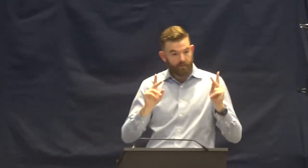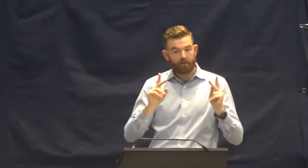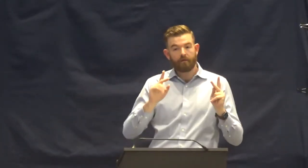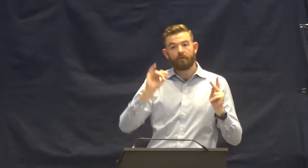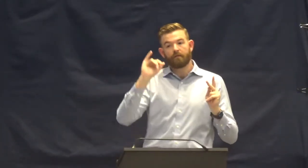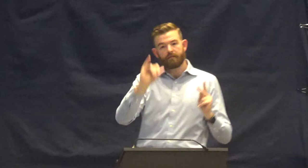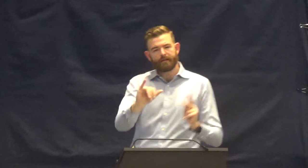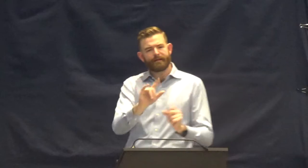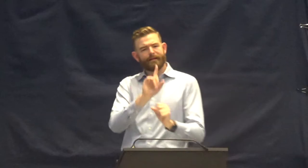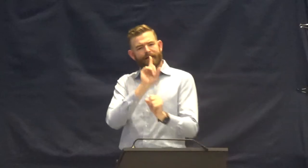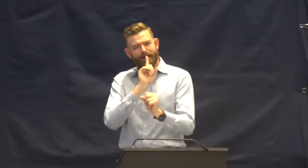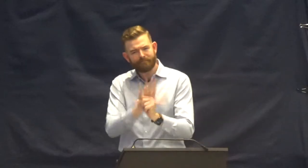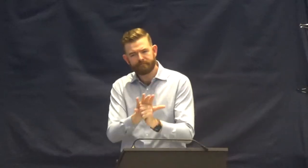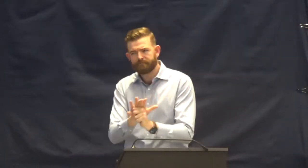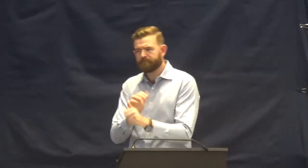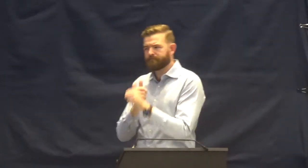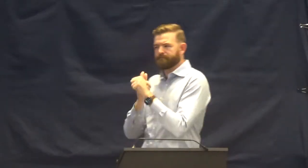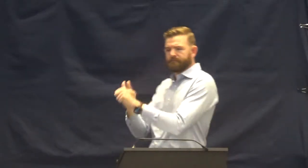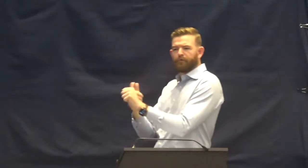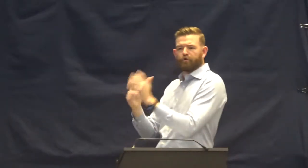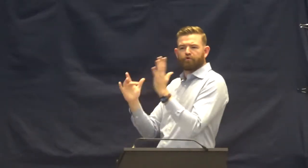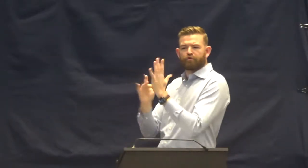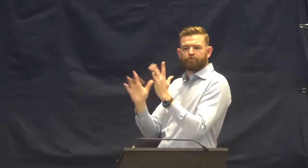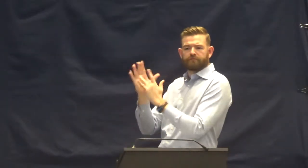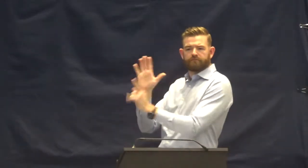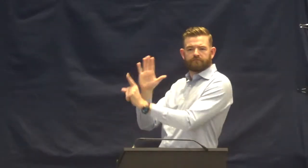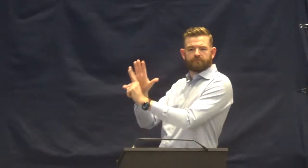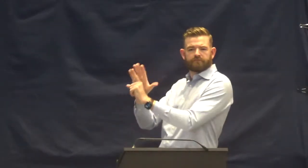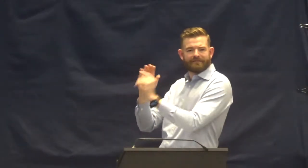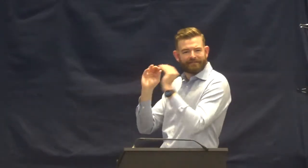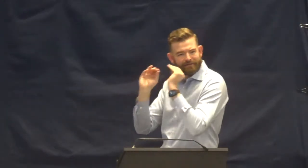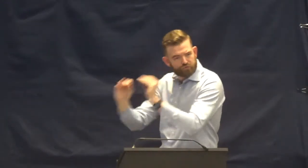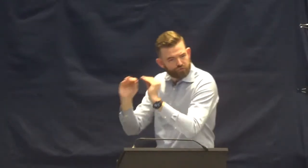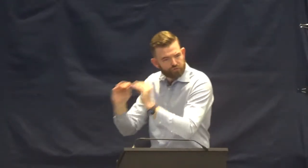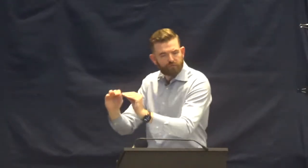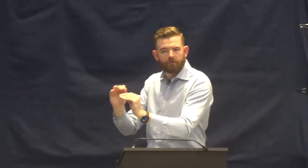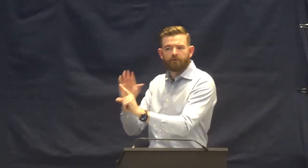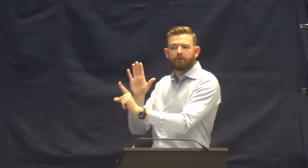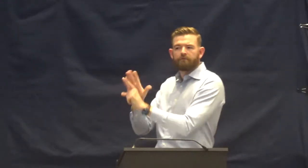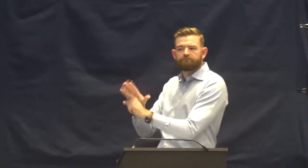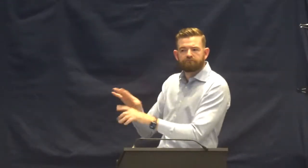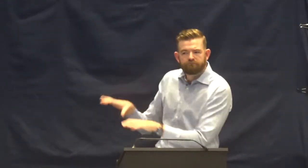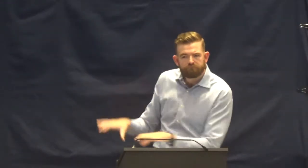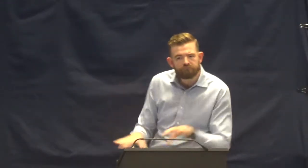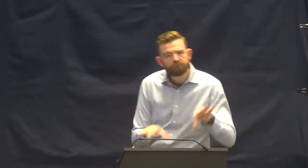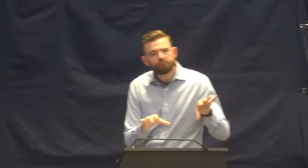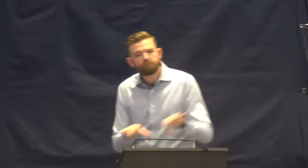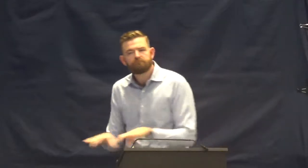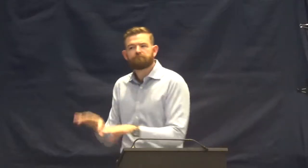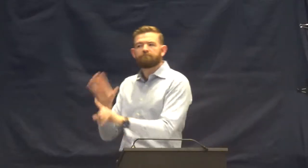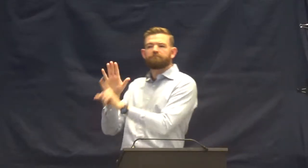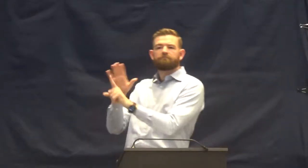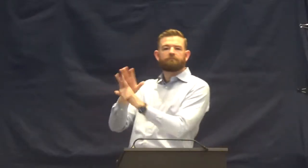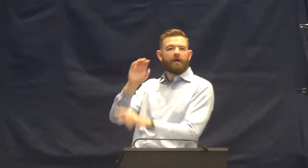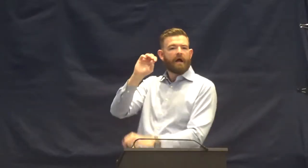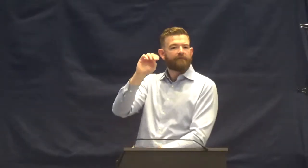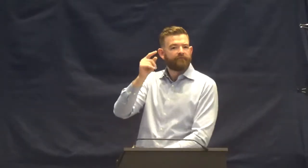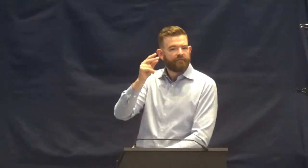I see communities of people who are committed to following Jesus, to following Jesus' teaching, Jesus'